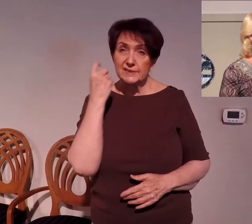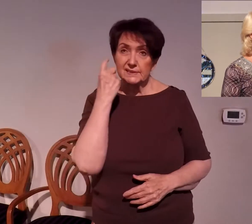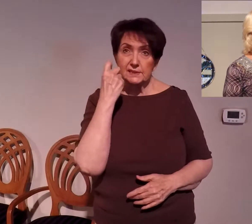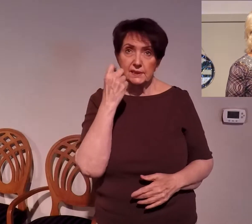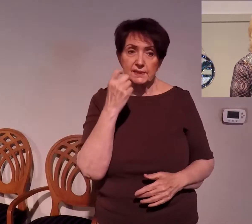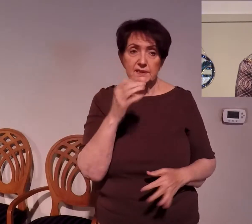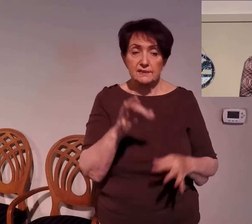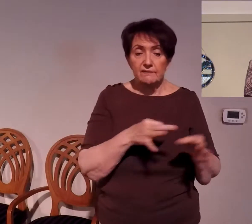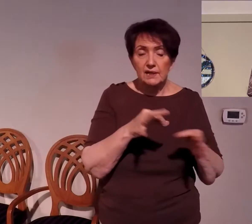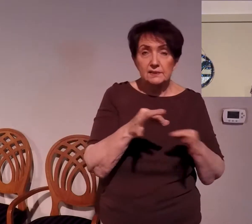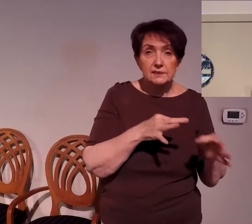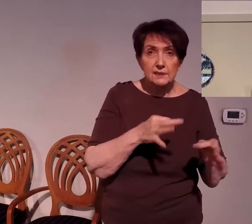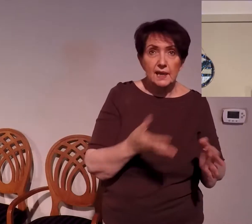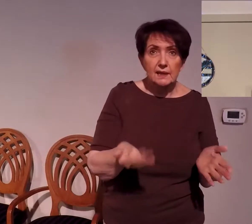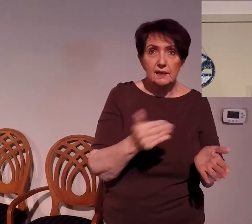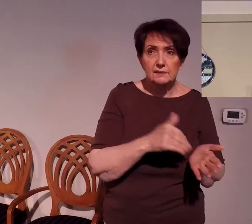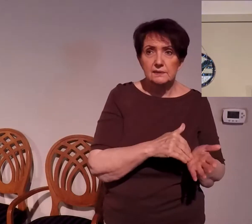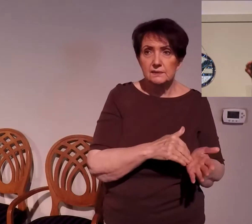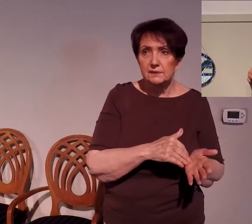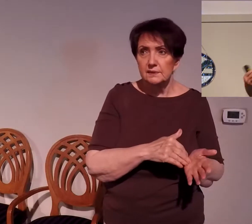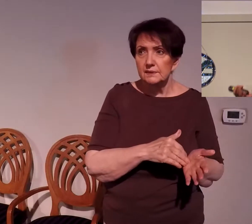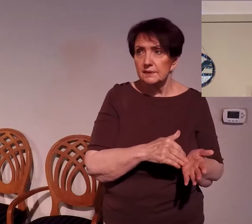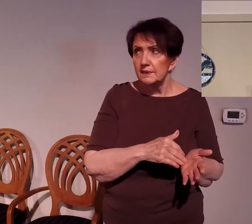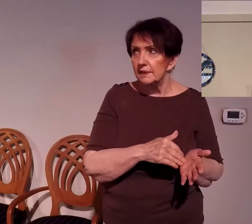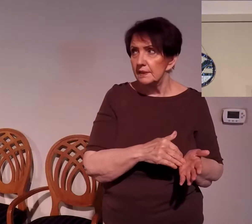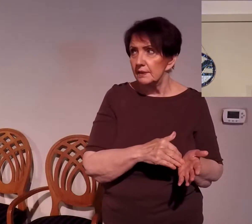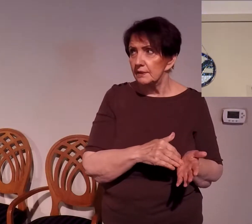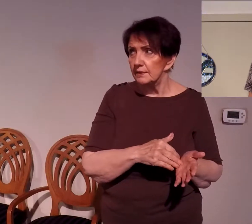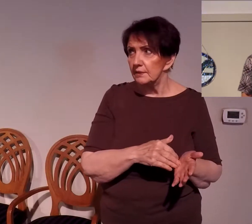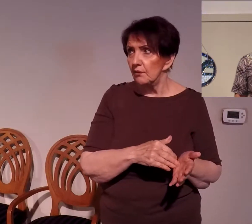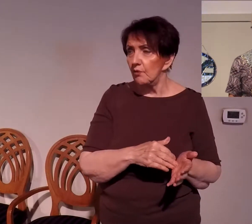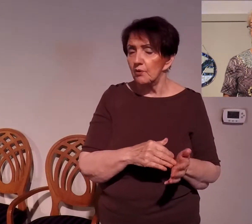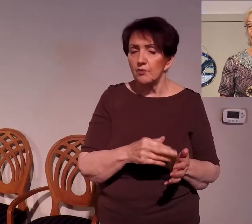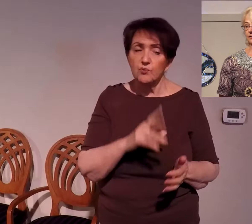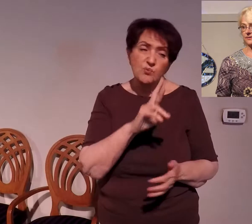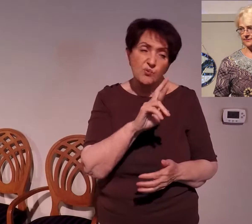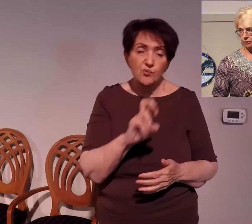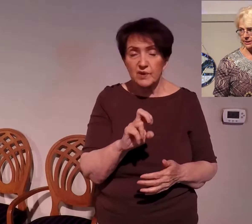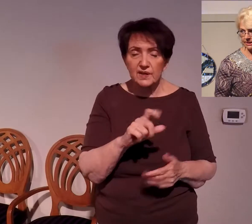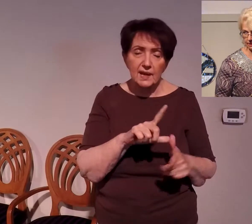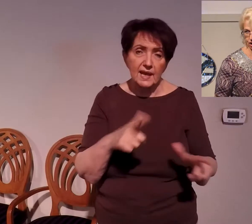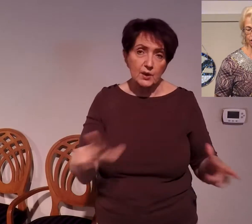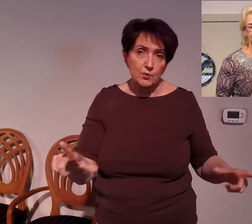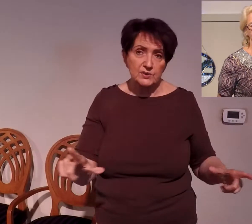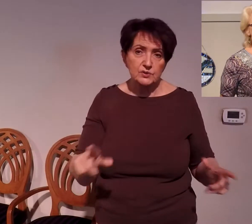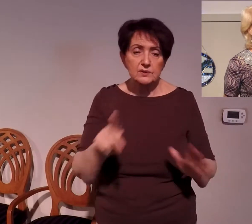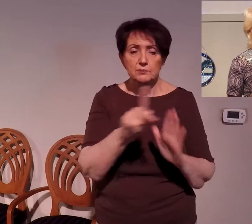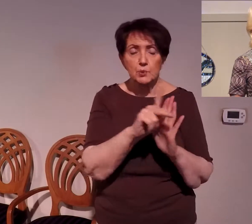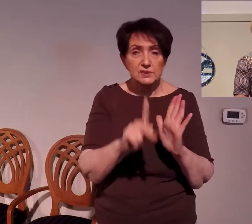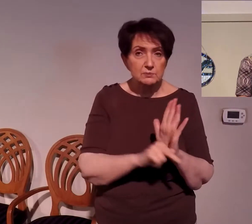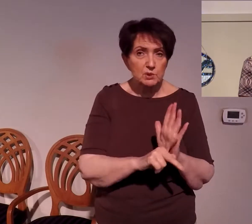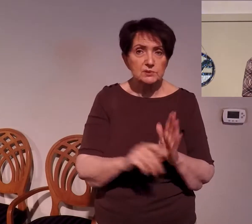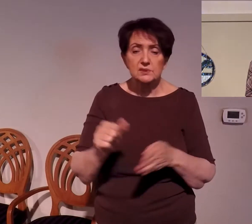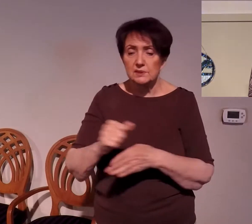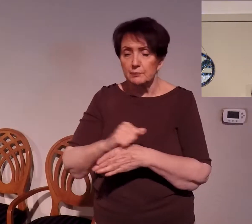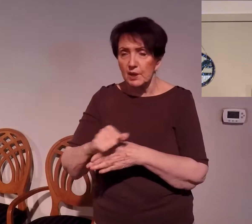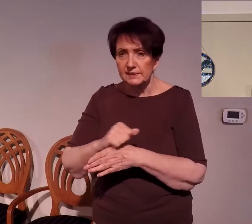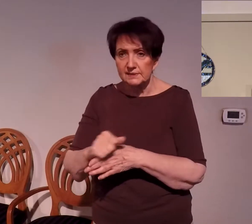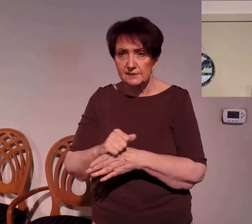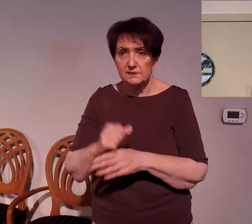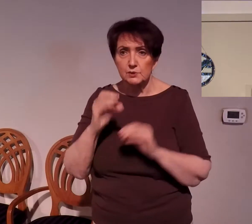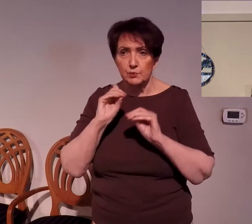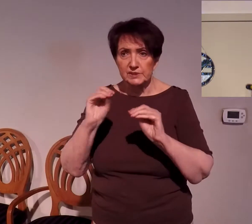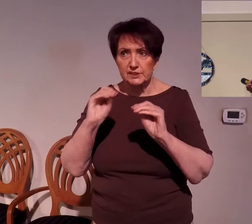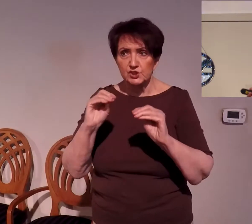redefined, and I don't want to say that, has recently relanguaged the principles and practices that we teach in Science of Mind.